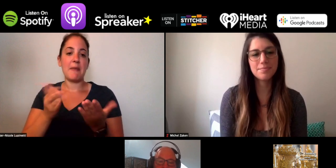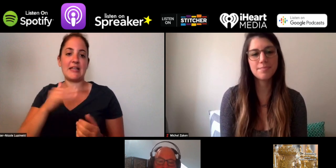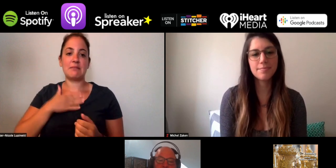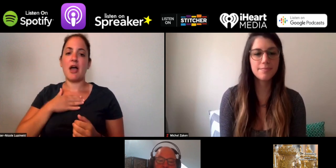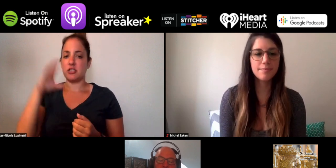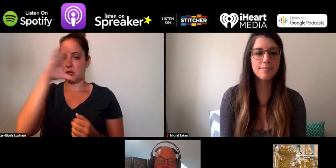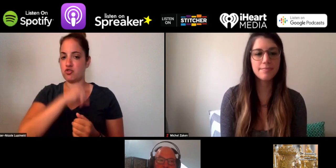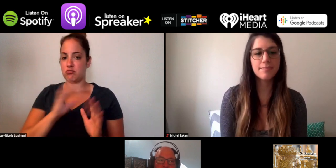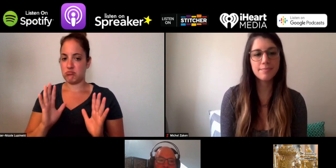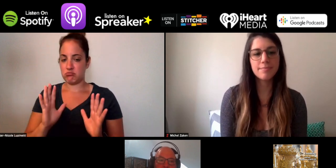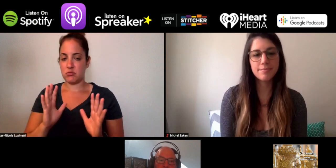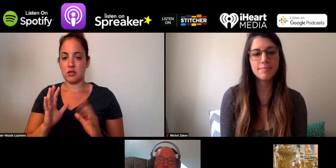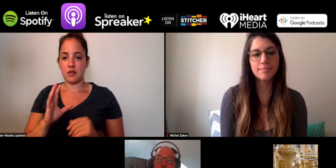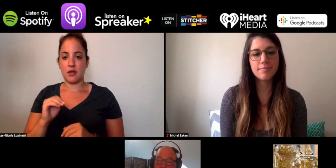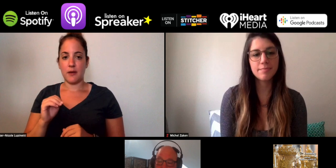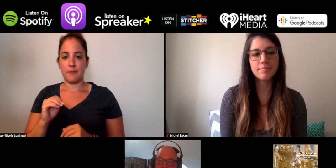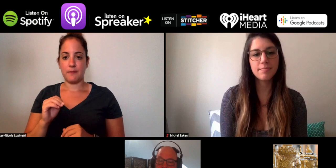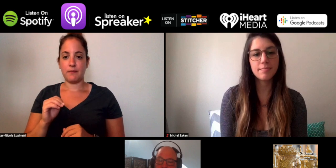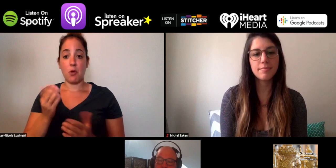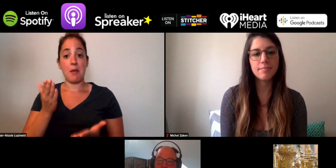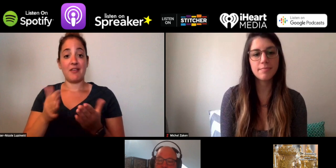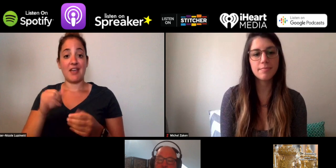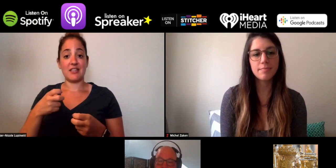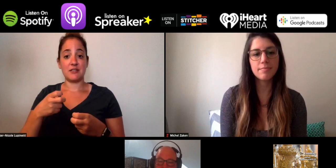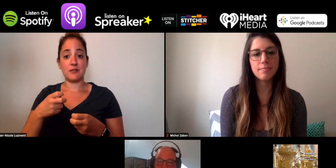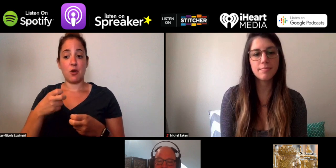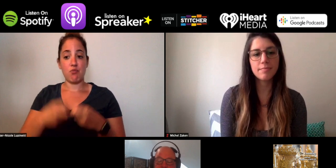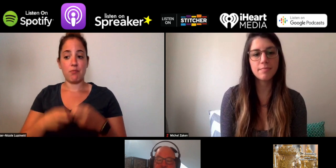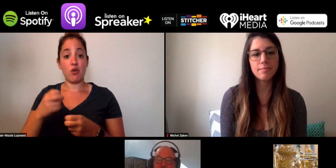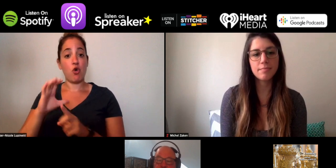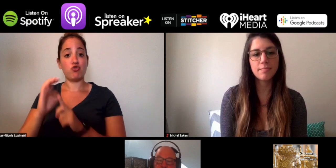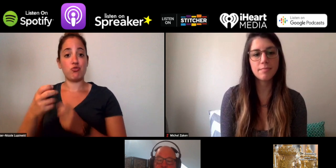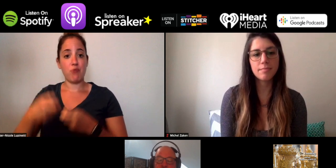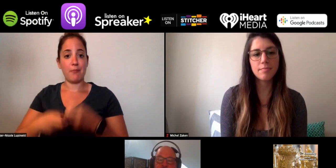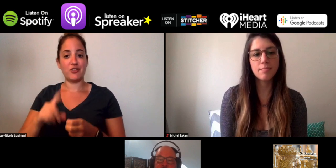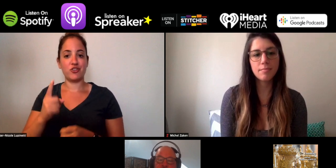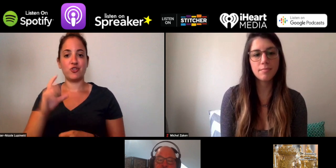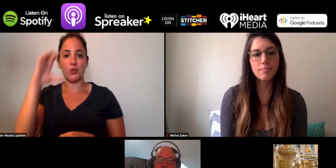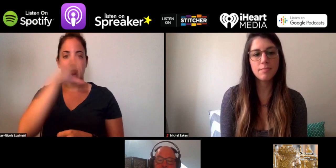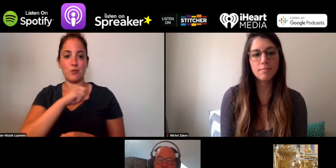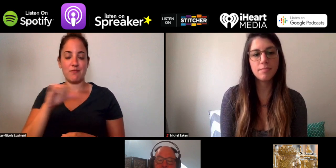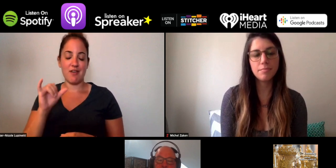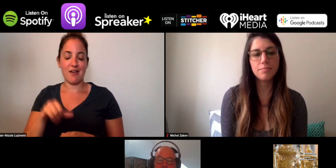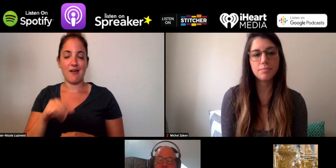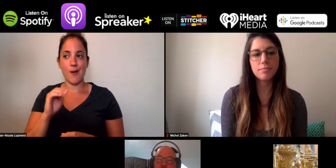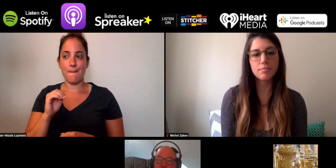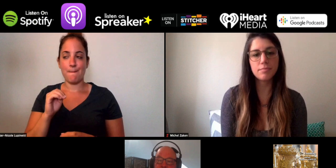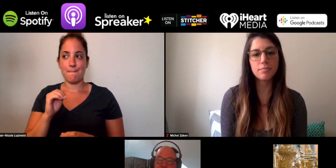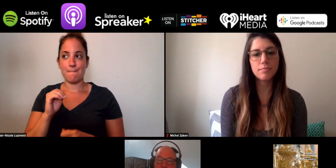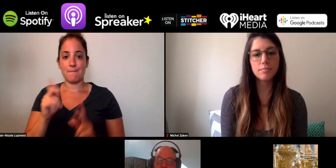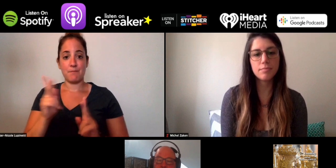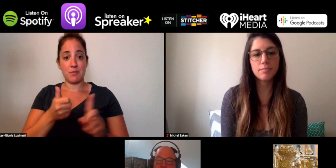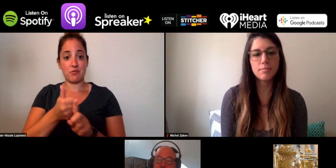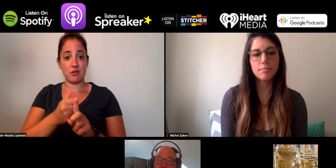part, a problem culturally, is to assume that people who